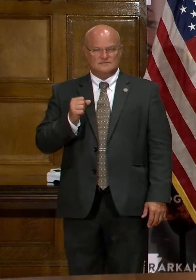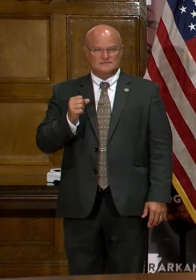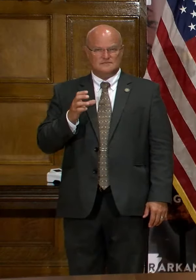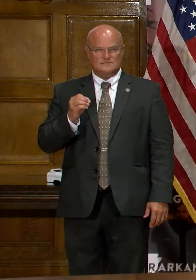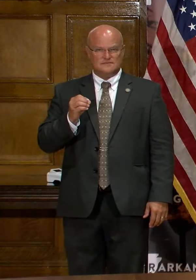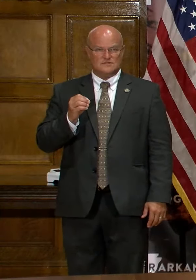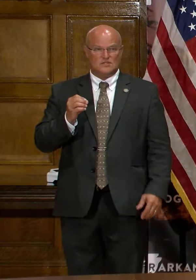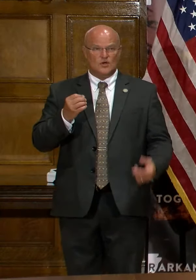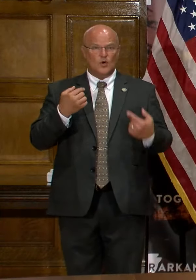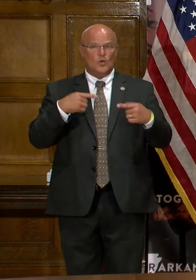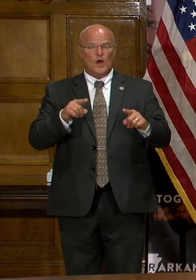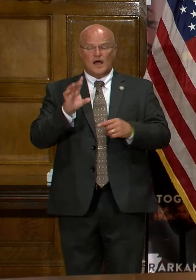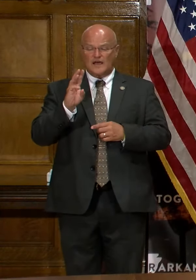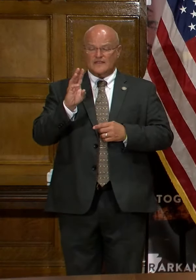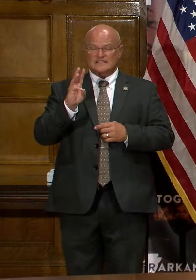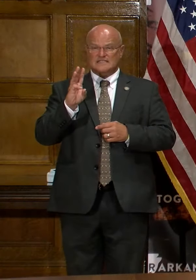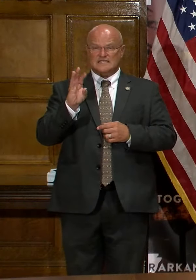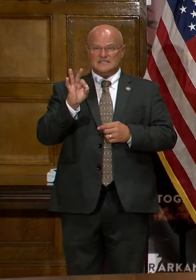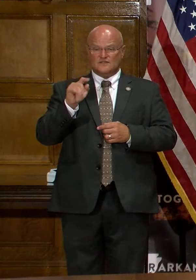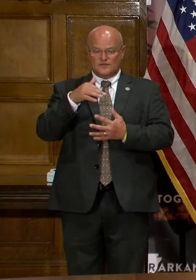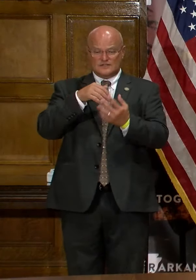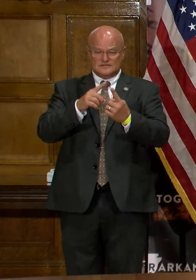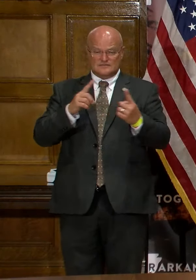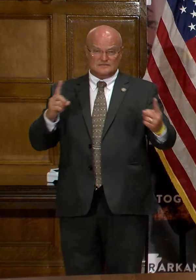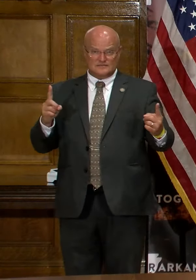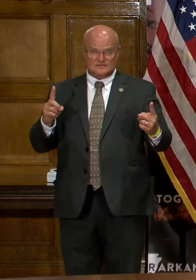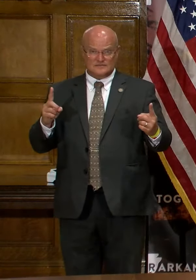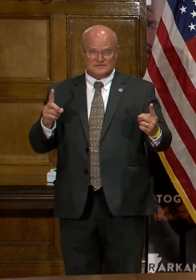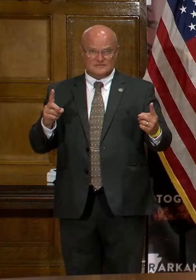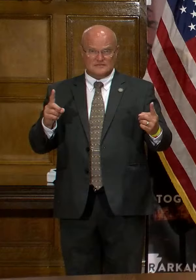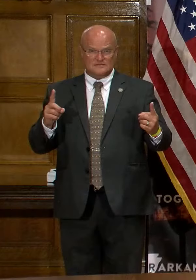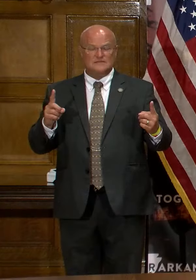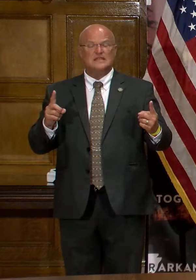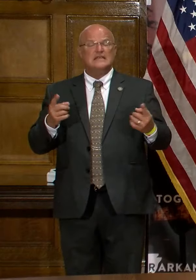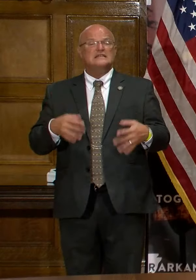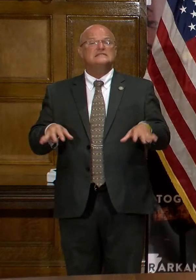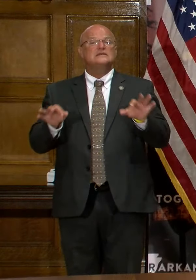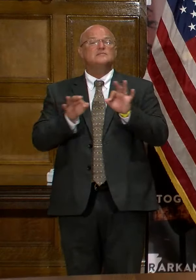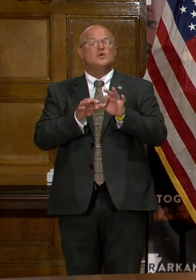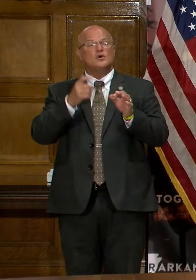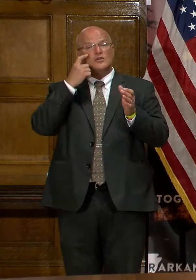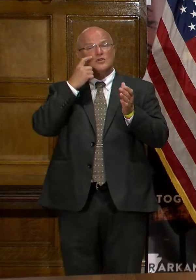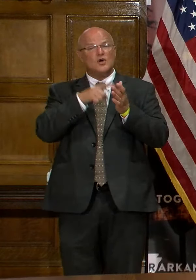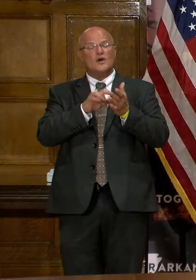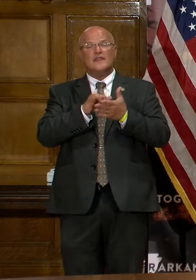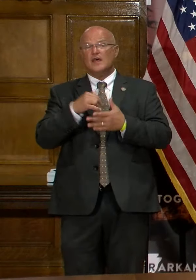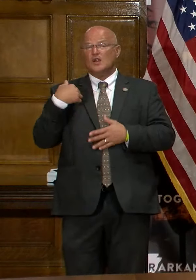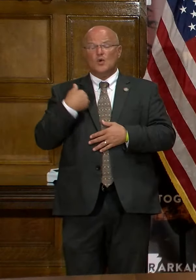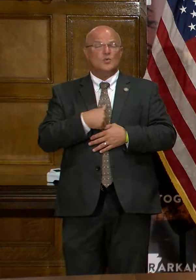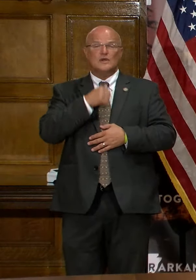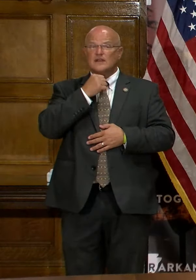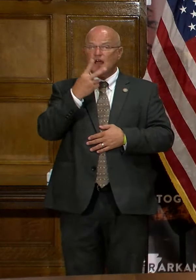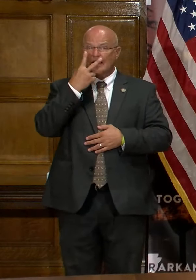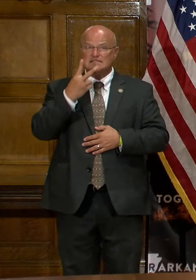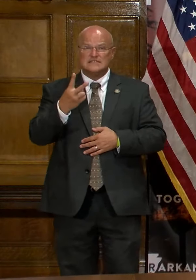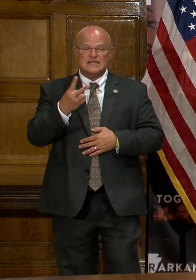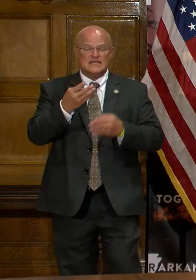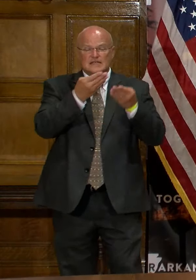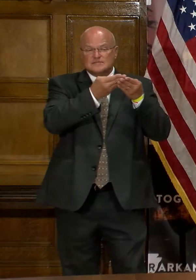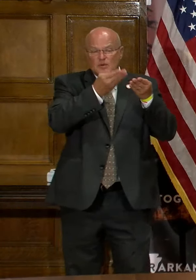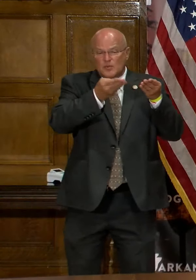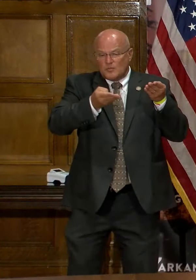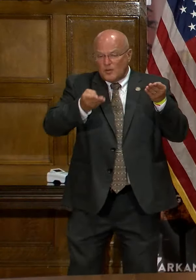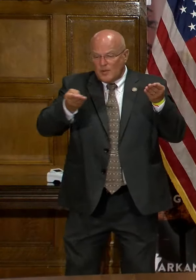So while this 6-foot mandate seems somewhat onerous, it's important to note that we are not seeing transmission in